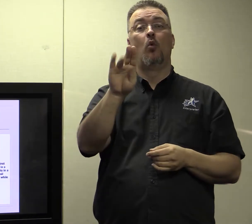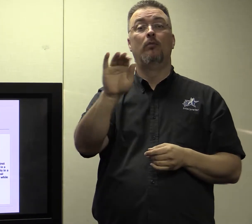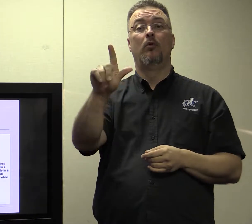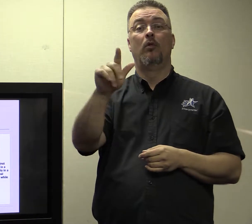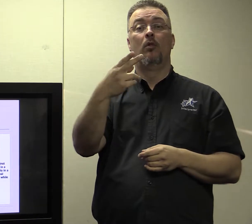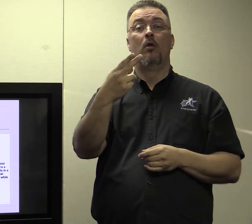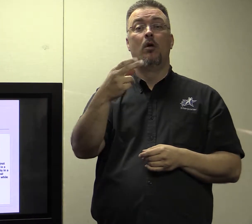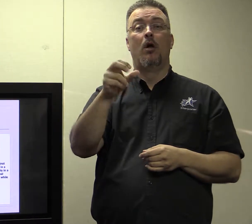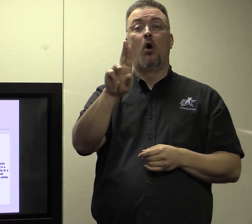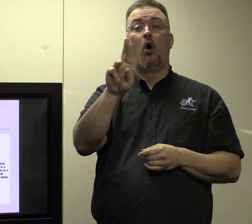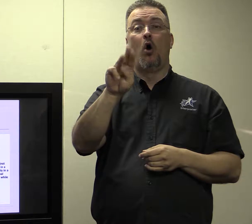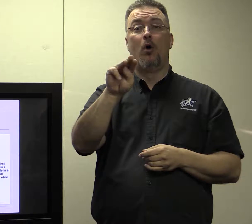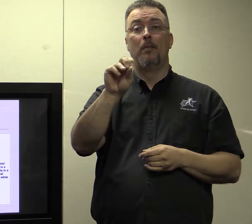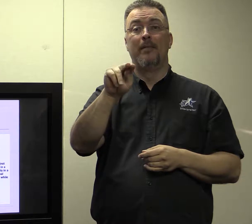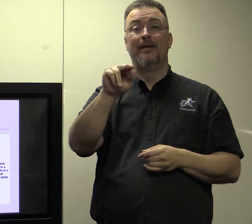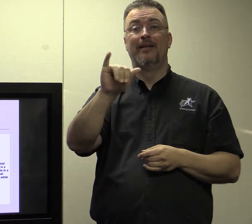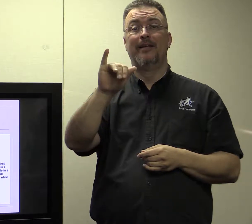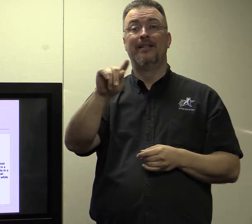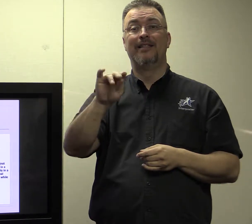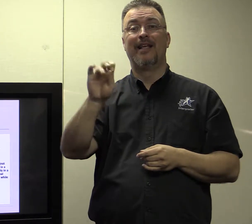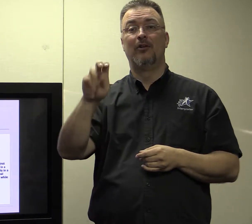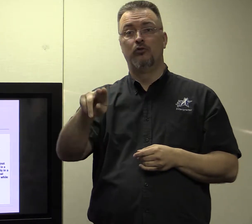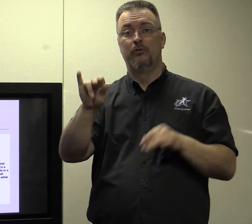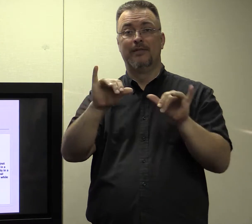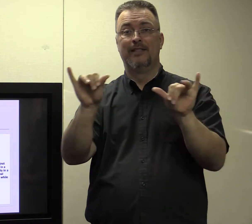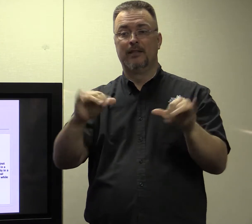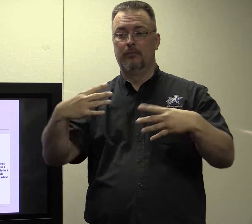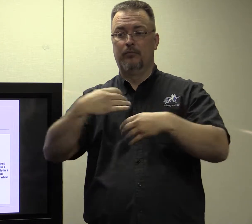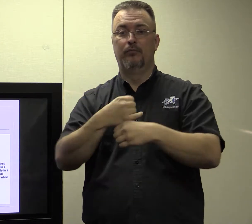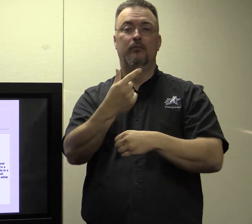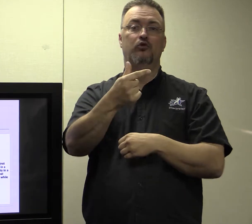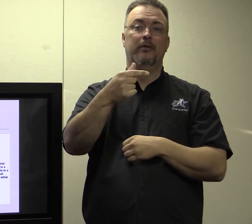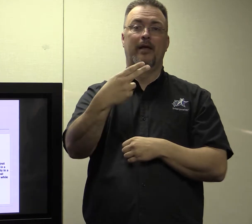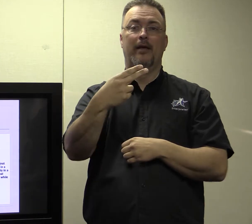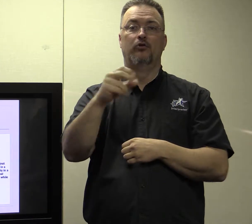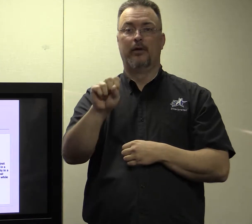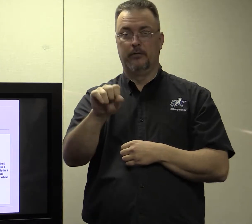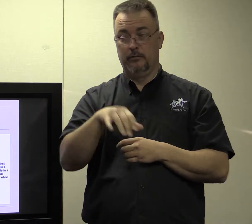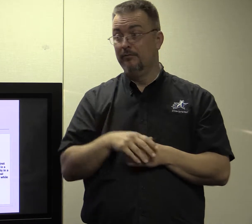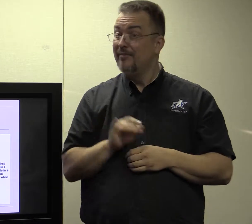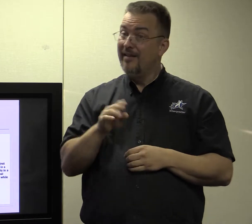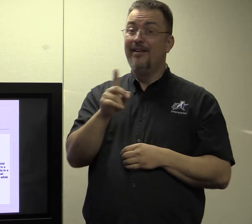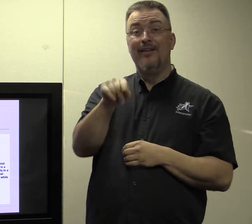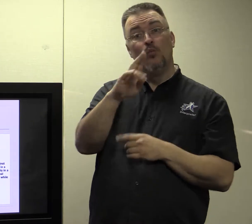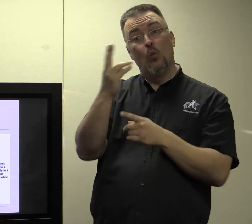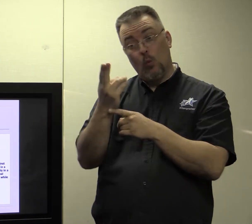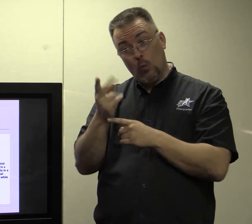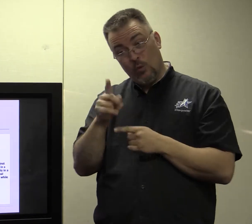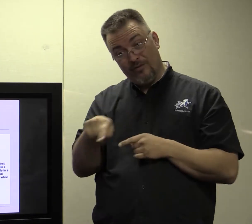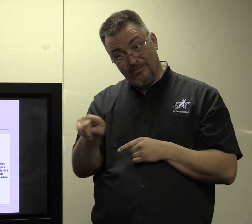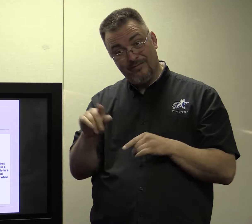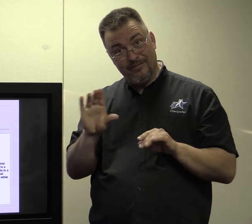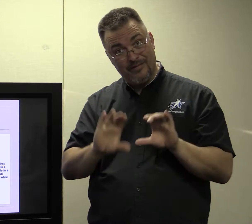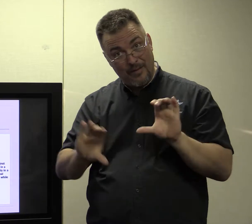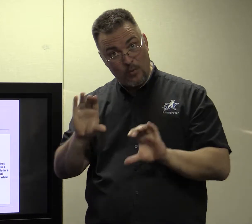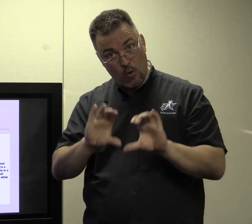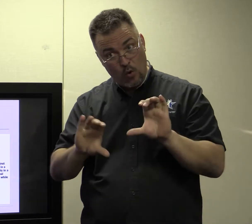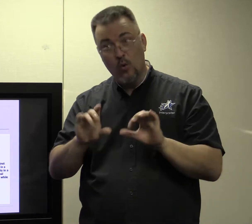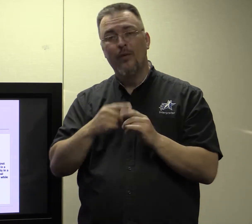as GHS. If you do use these chemicals, you will have a binder placed in